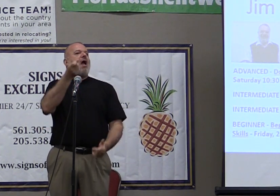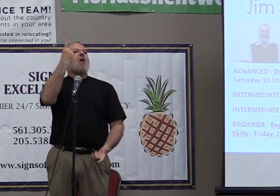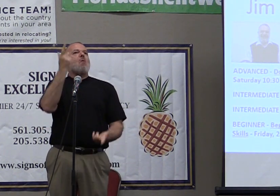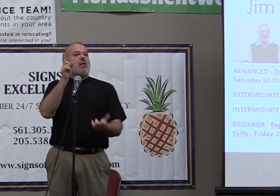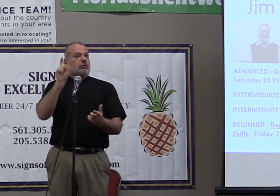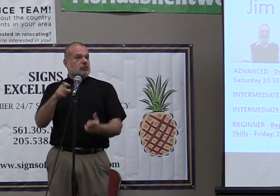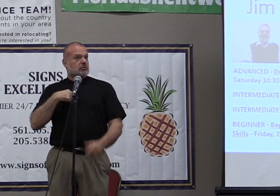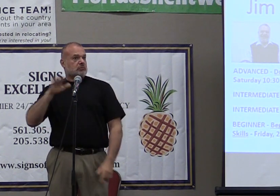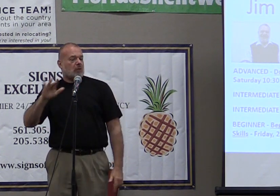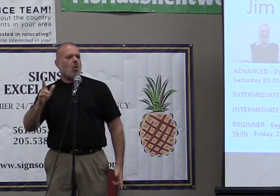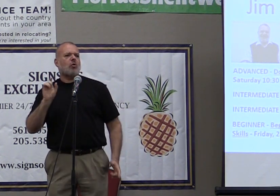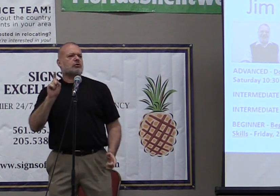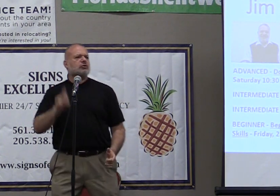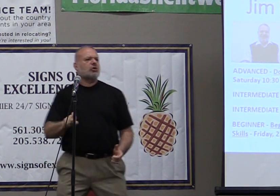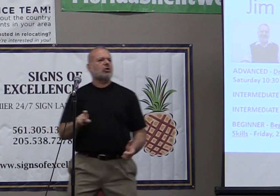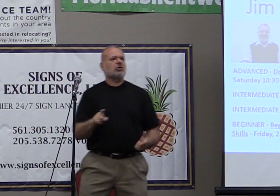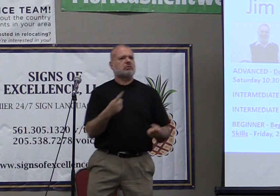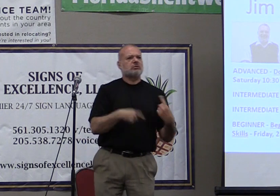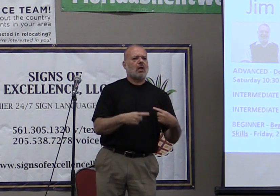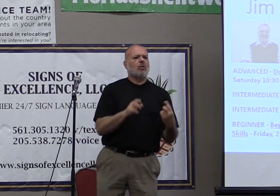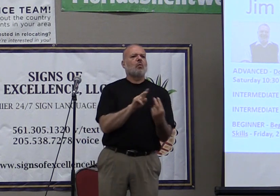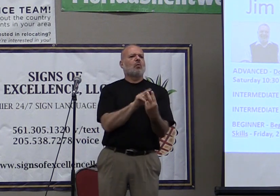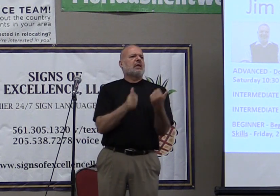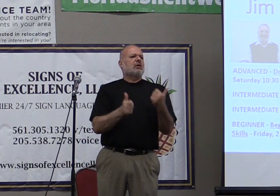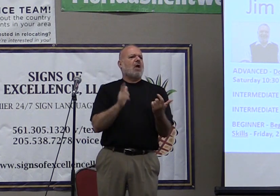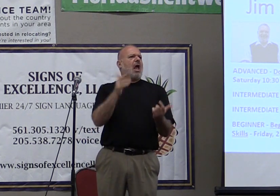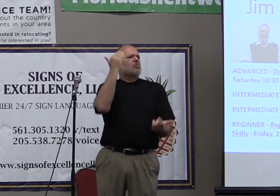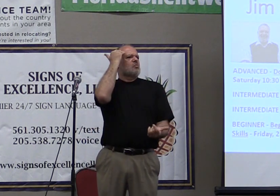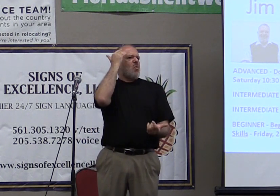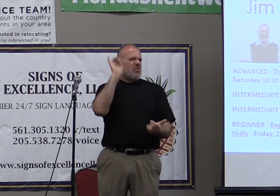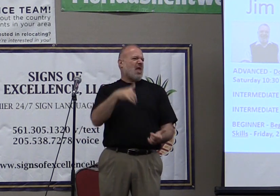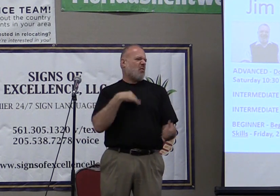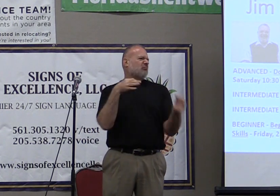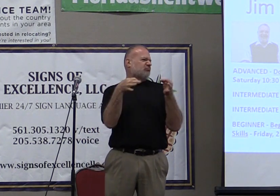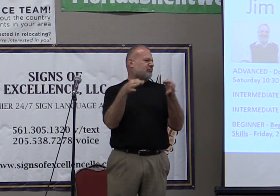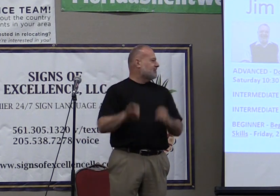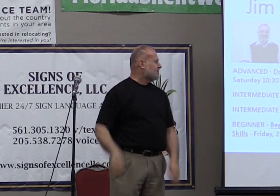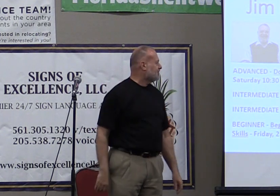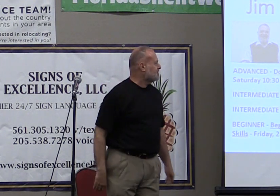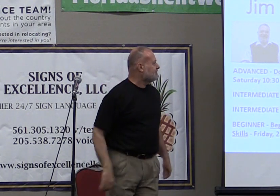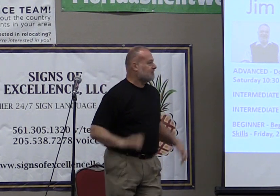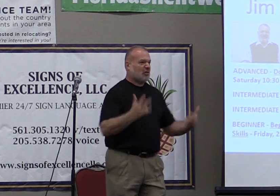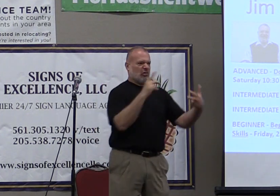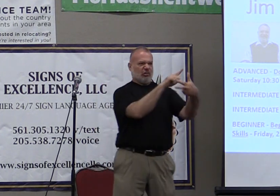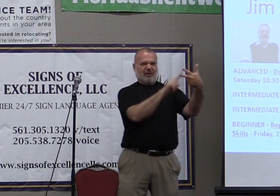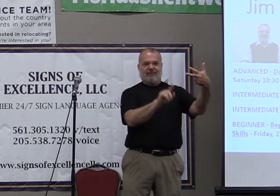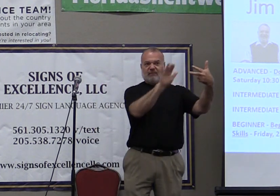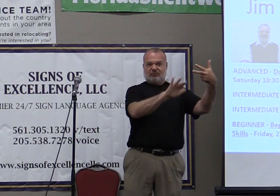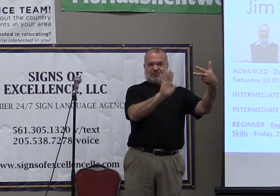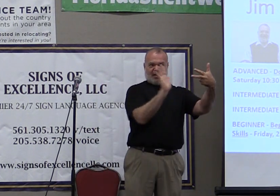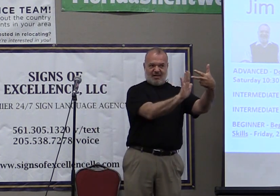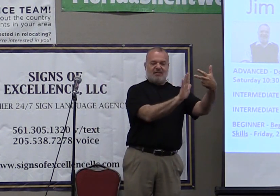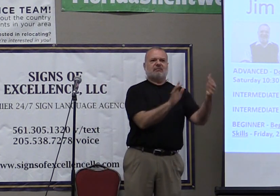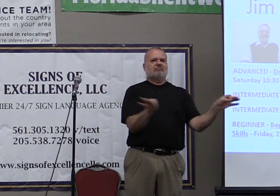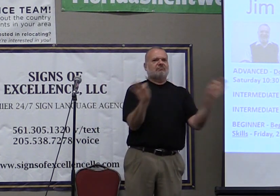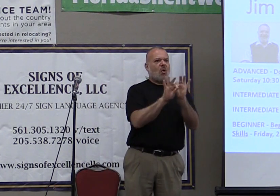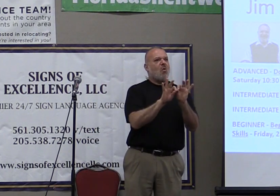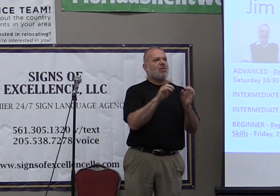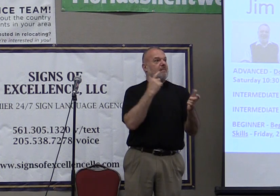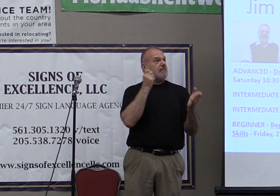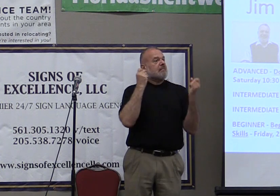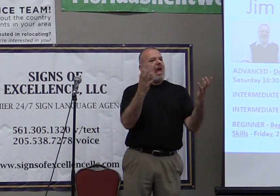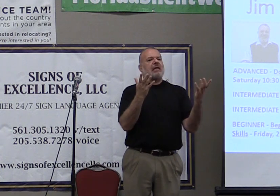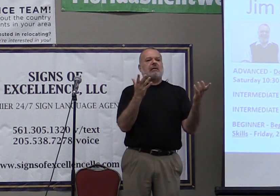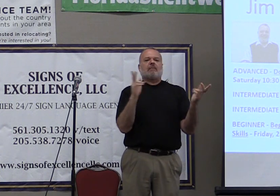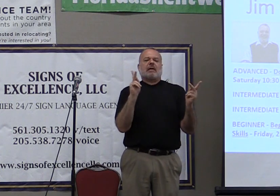we just really could review to understand better and to know which is the right appropriate time to do finger spelling or